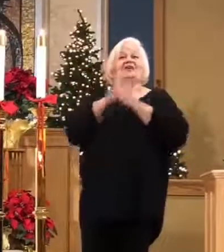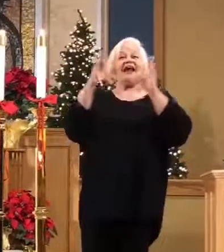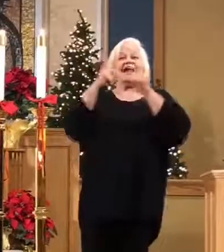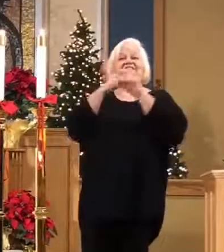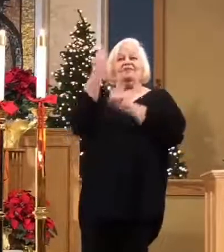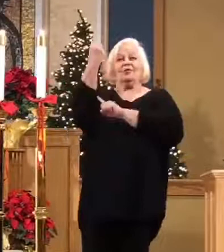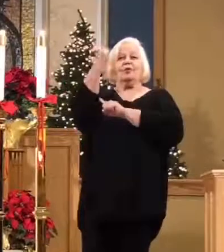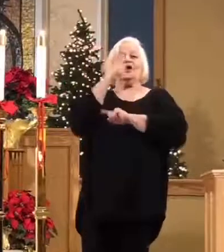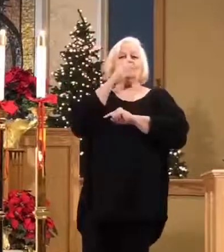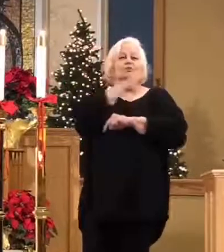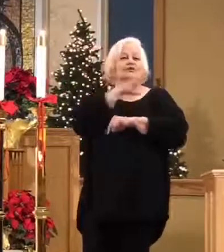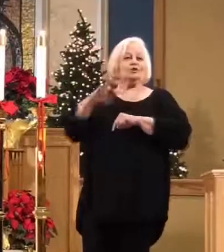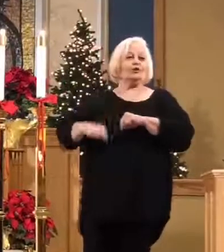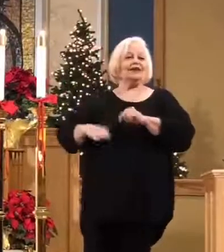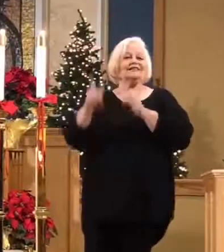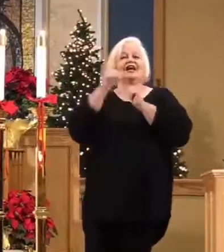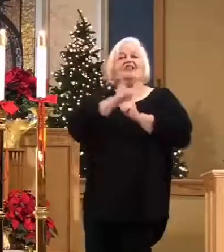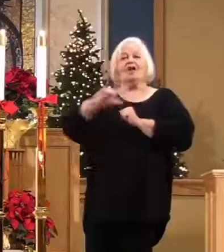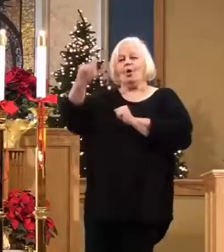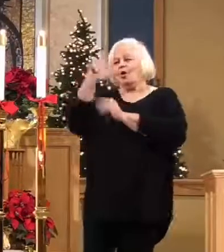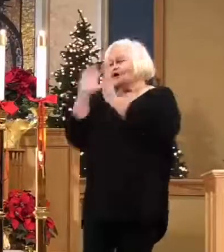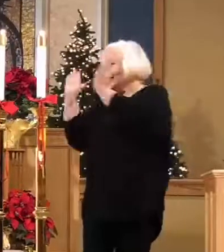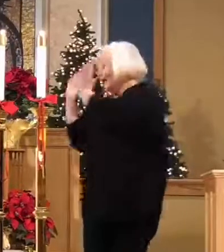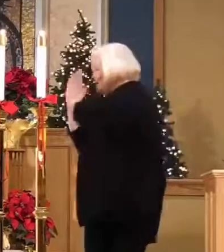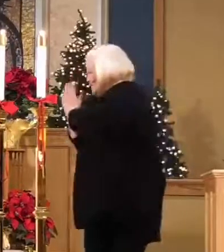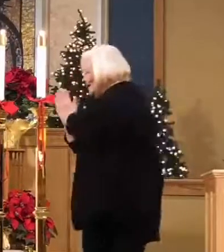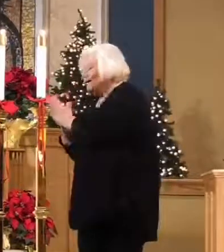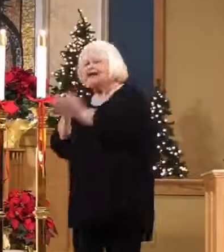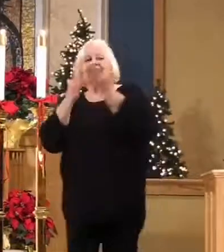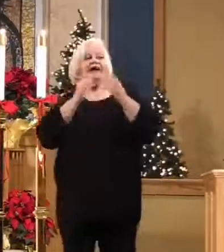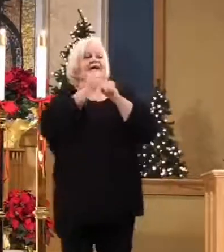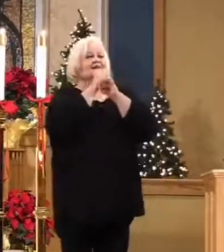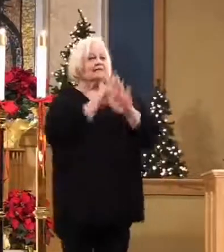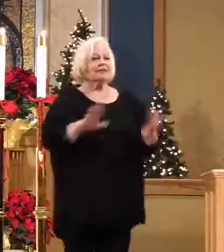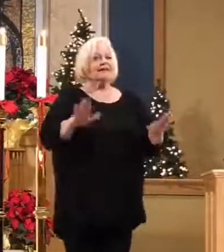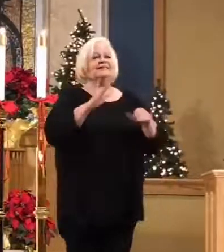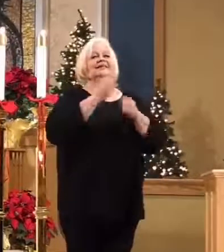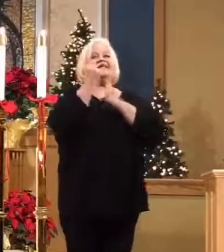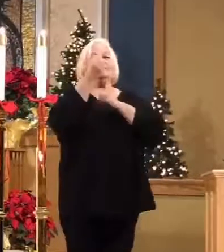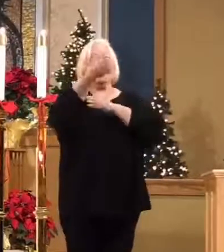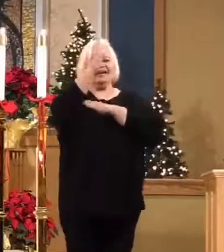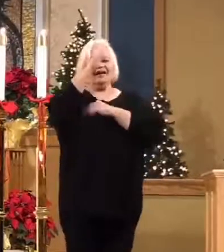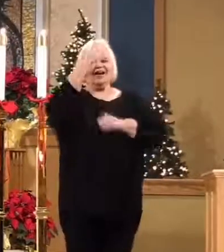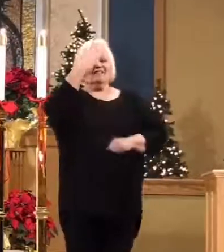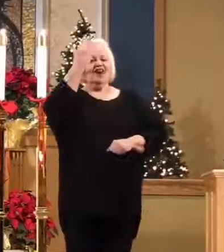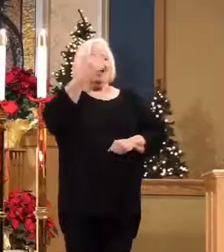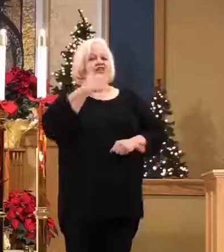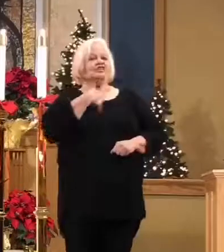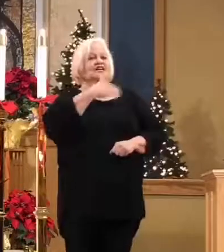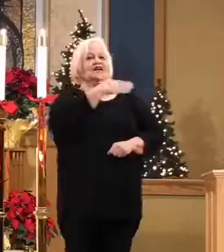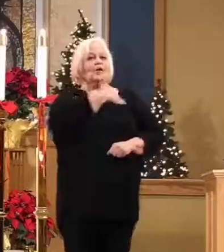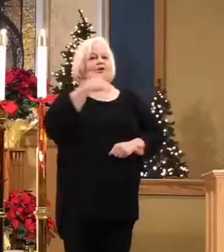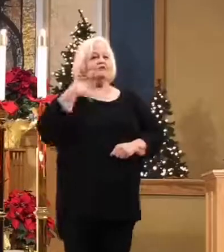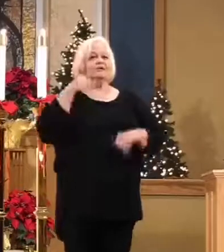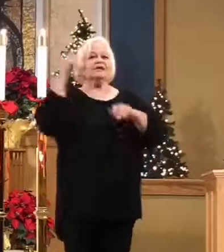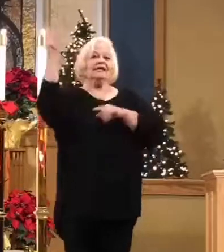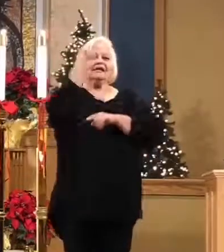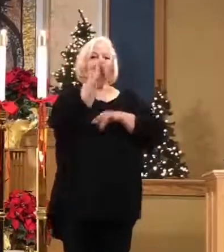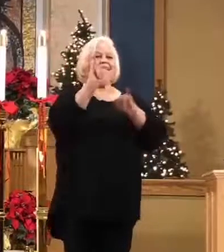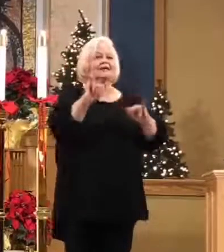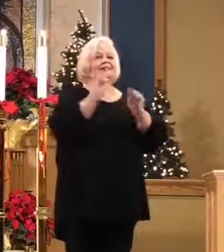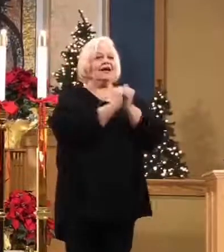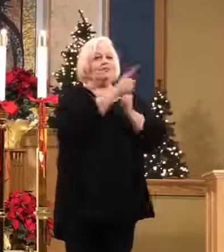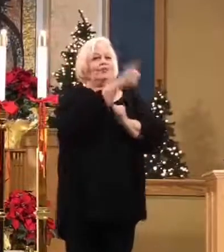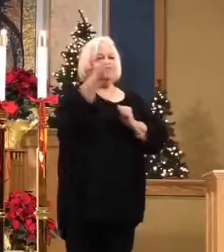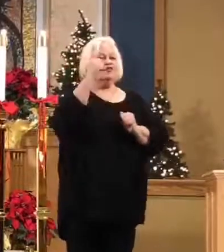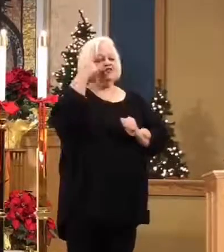Lord. Amen. And may the blessing of Almighty God, the Father, the Son, and the Holy Spirit come down on you and remain with you forever.